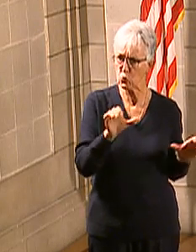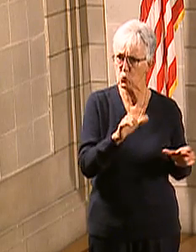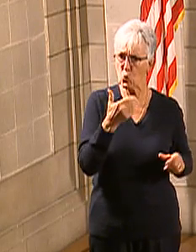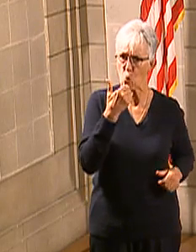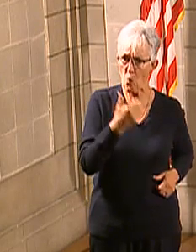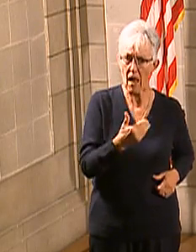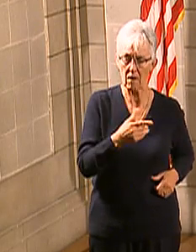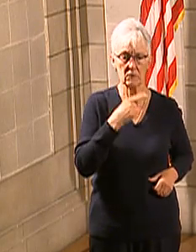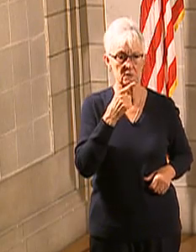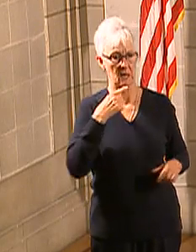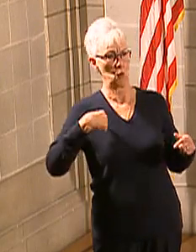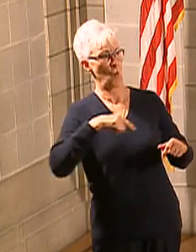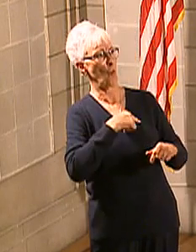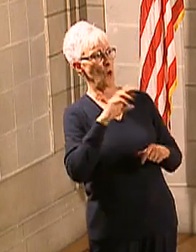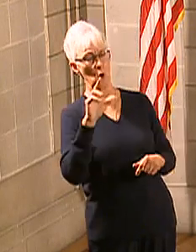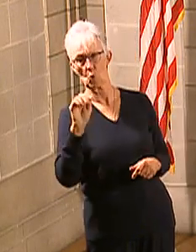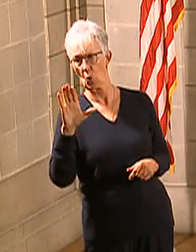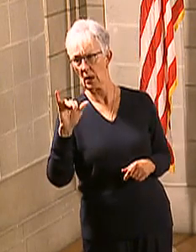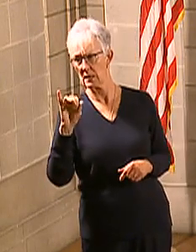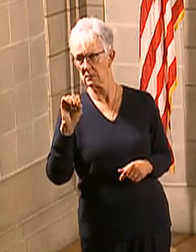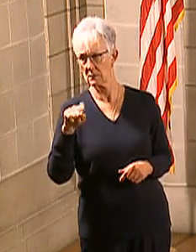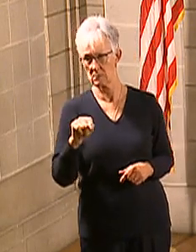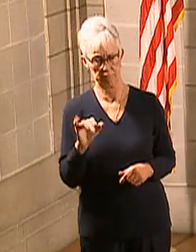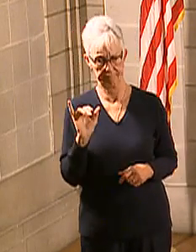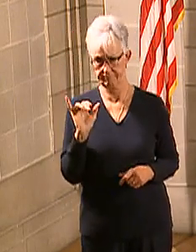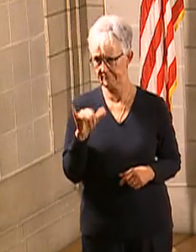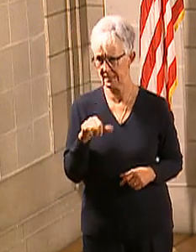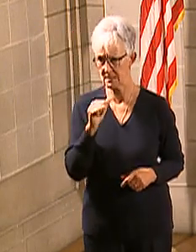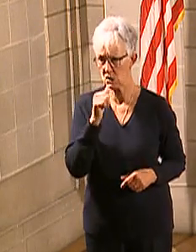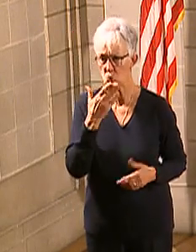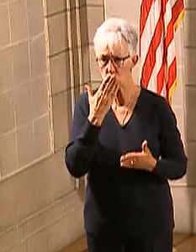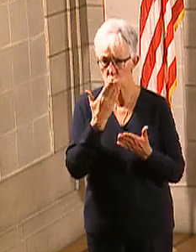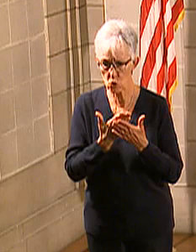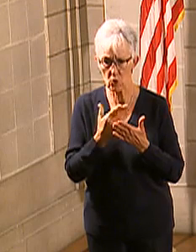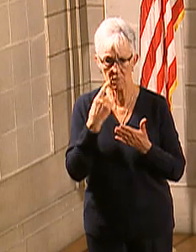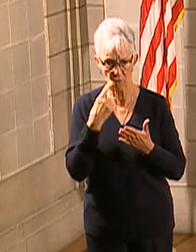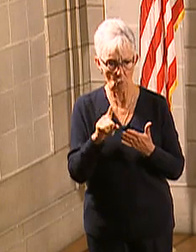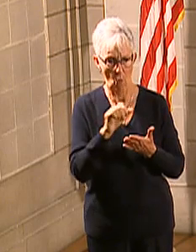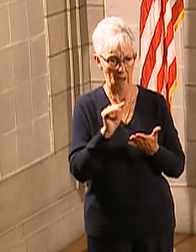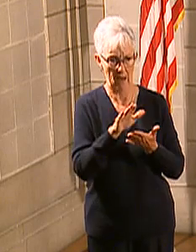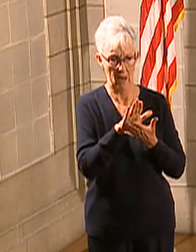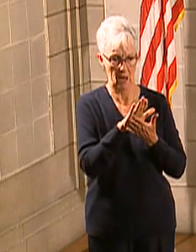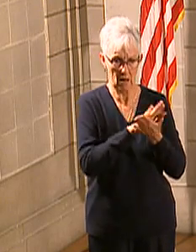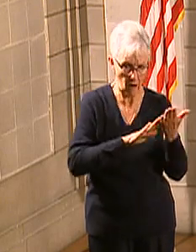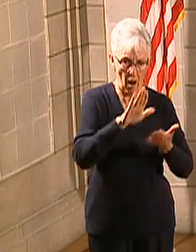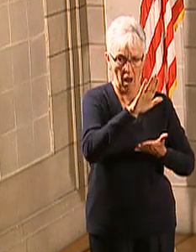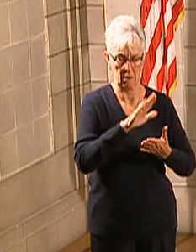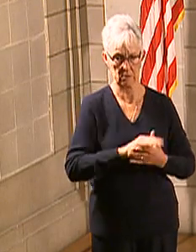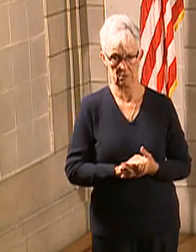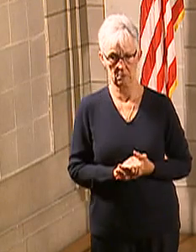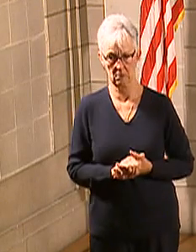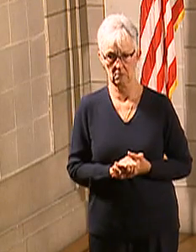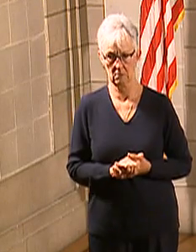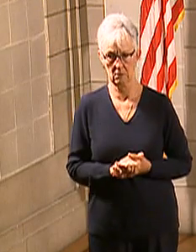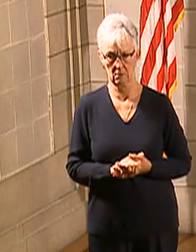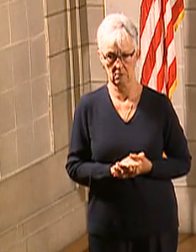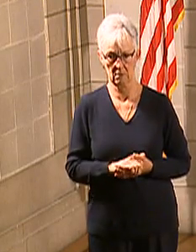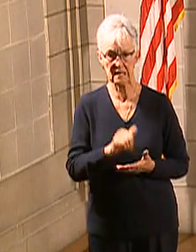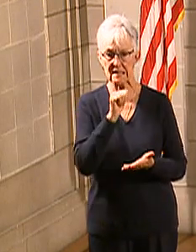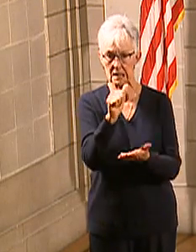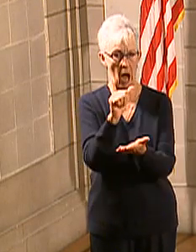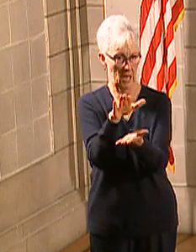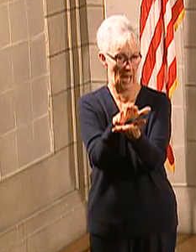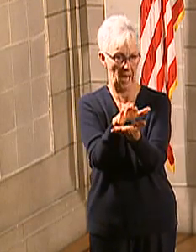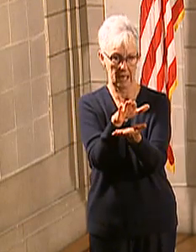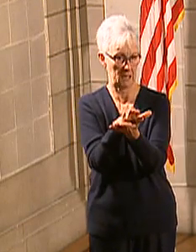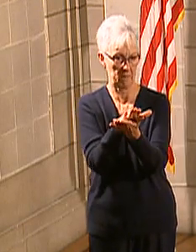not even good academic performance. That's not even good academic thinking. That's soft thinking.